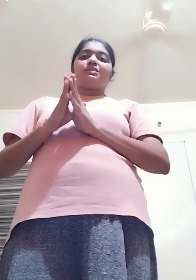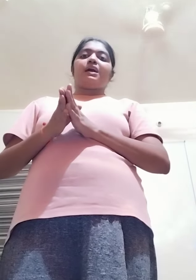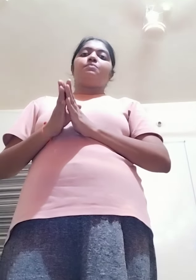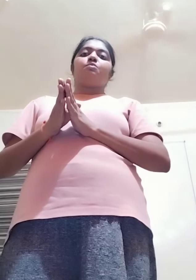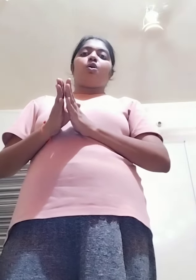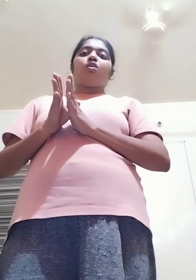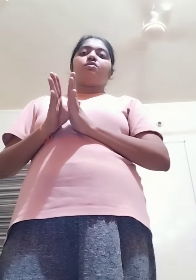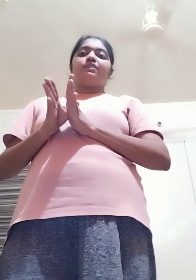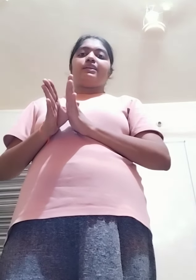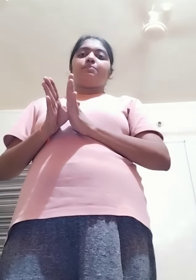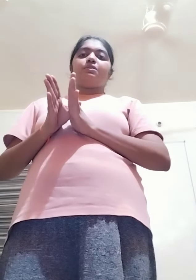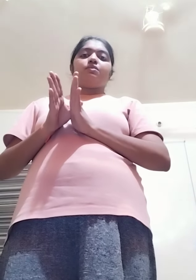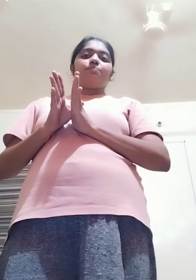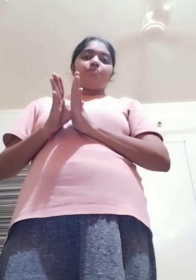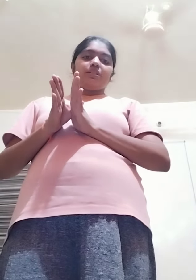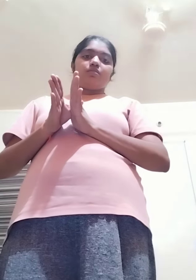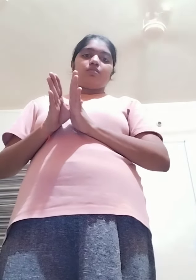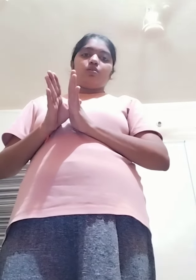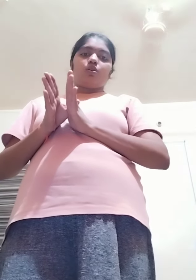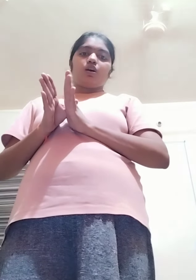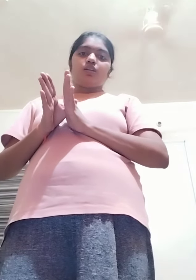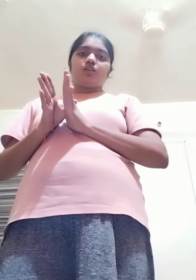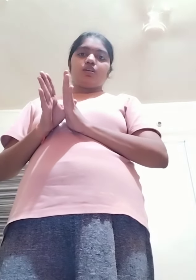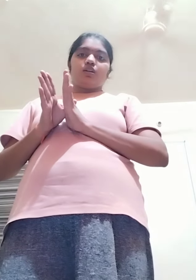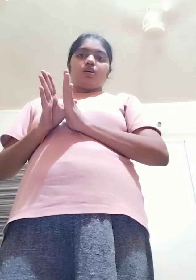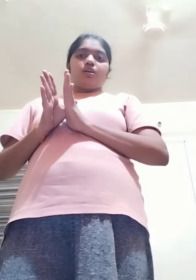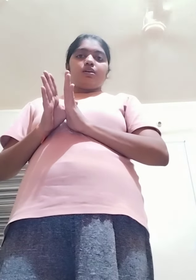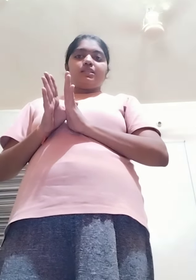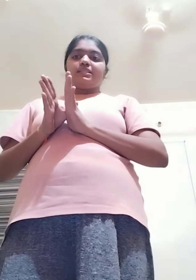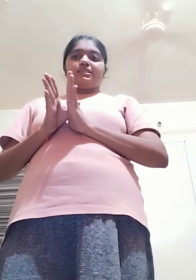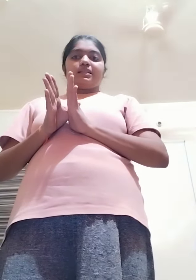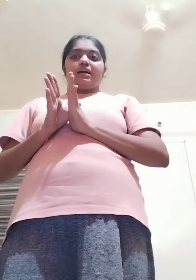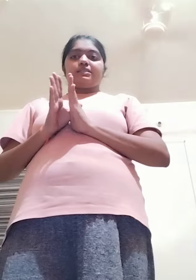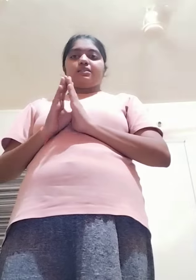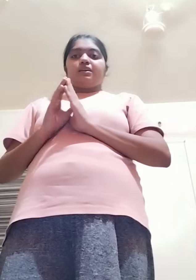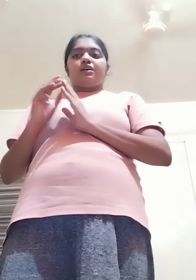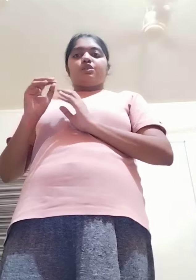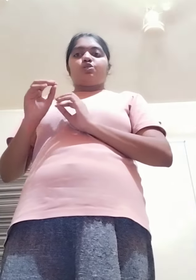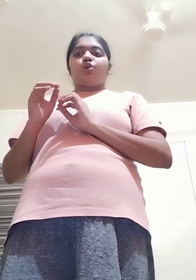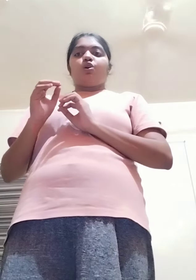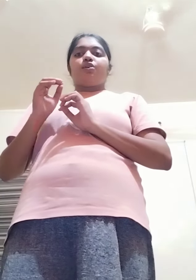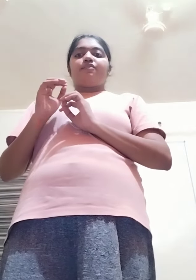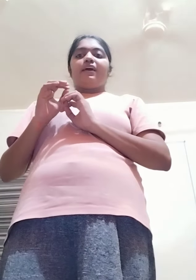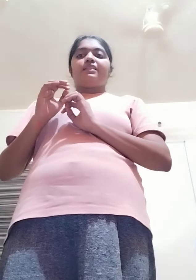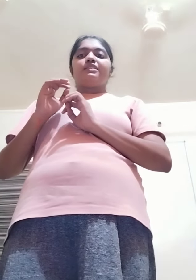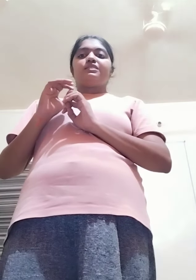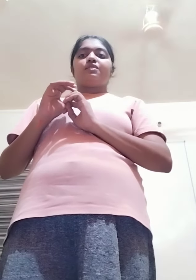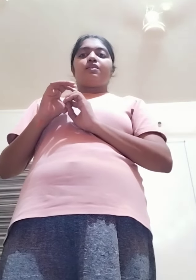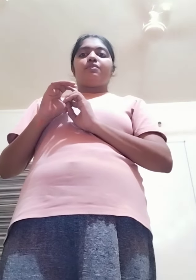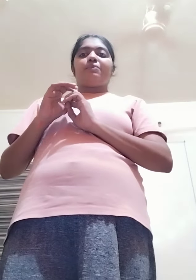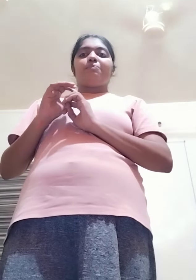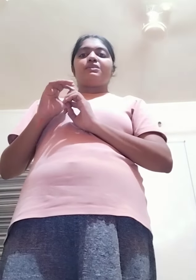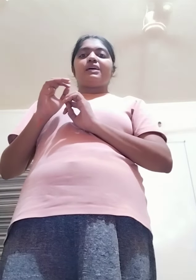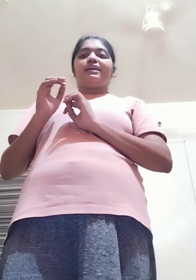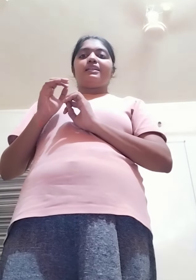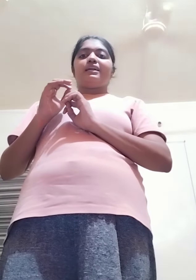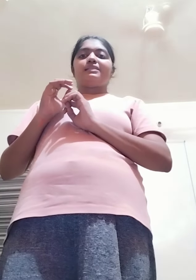are block, variable, method or nested class. So when these members are declared as a